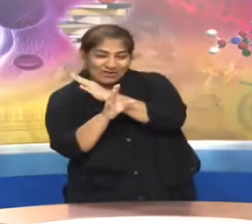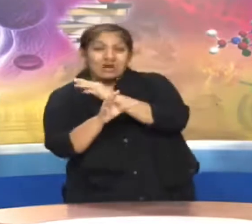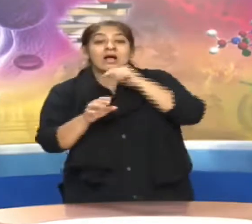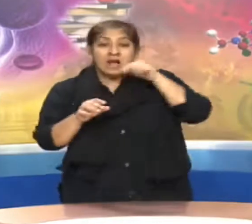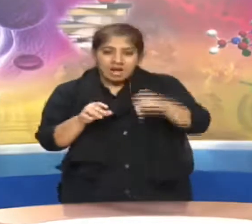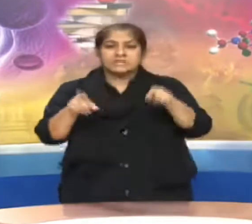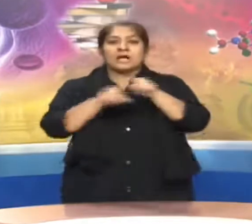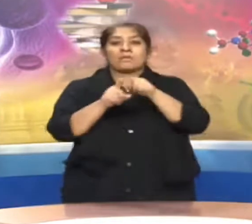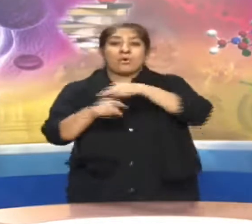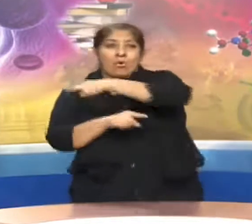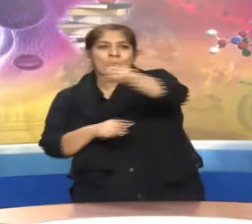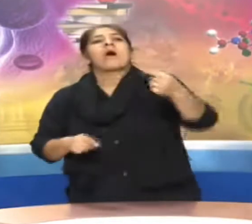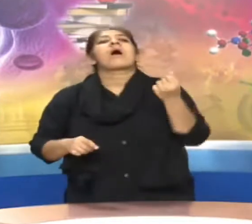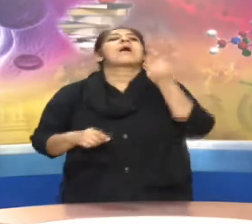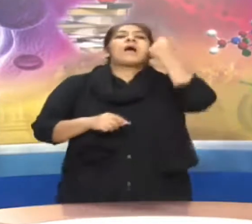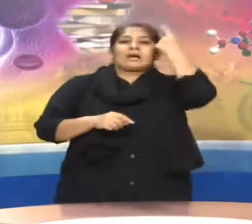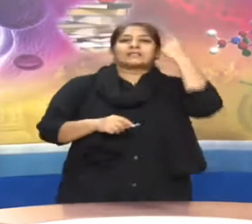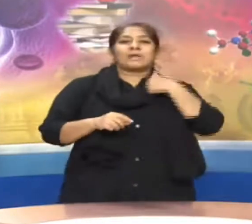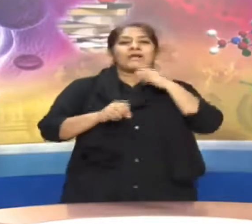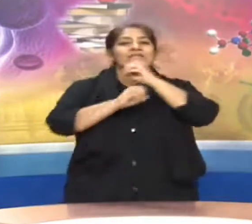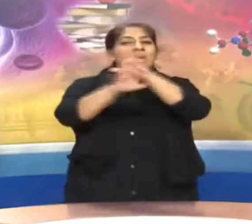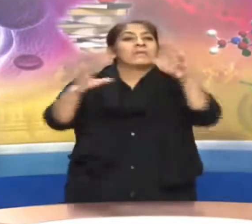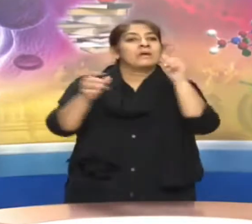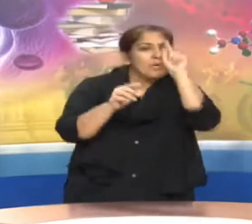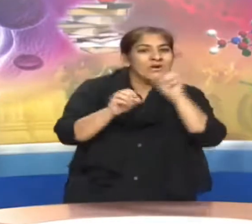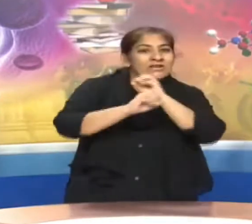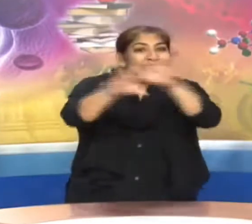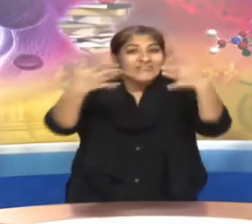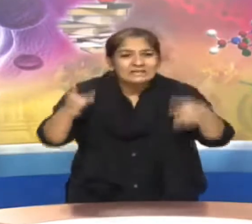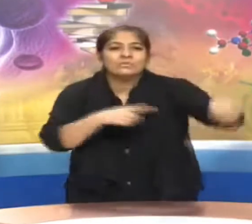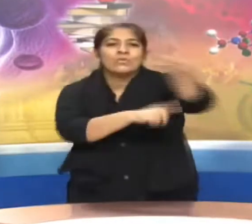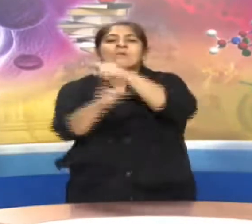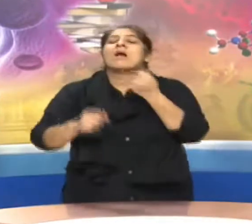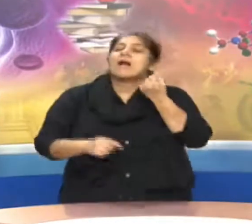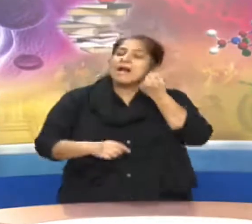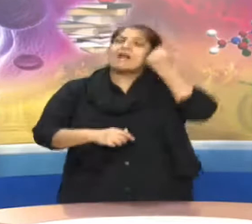like earlier we explained and we did inform with clear